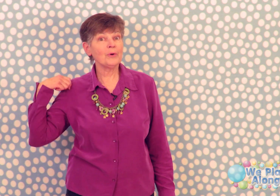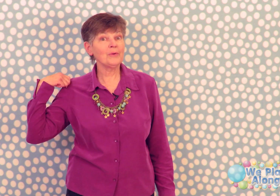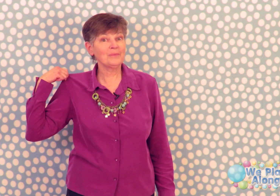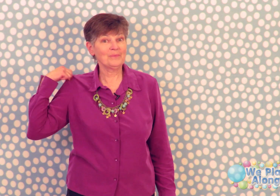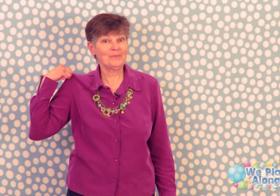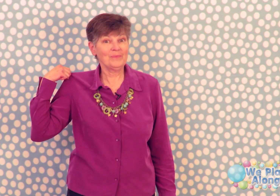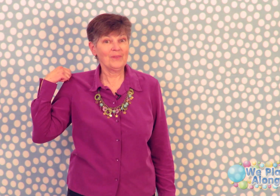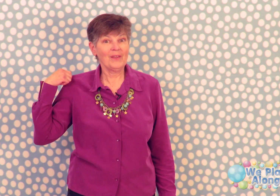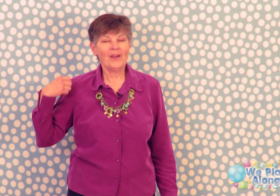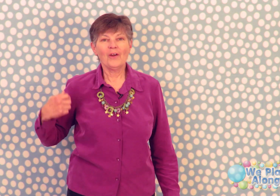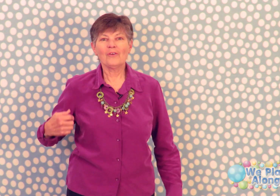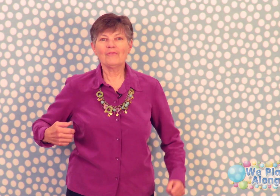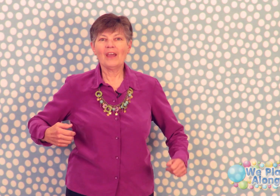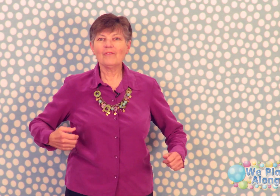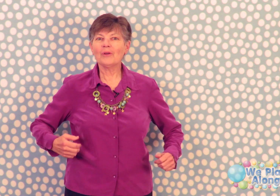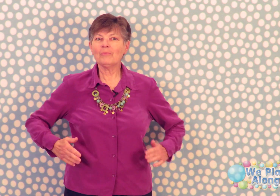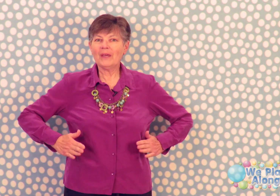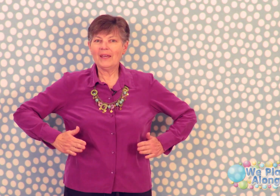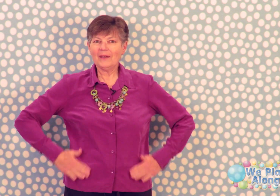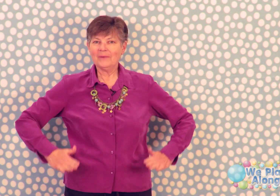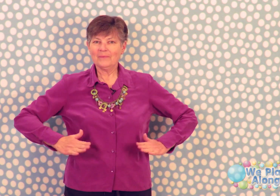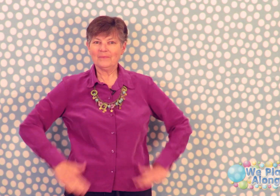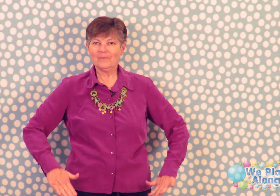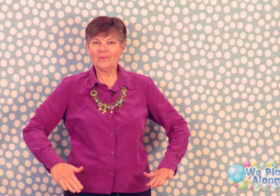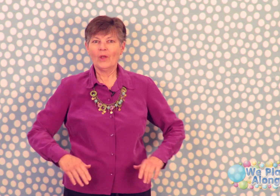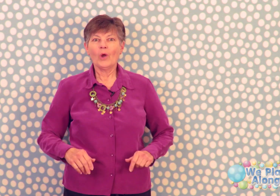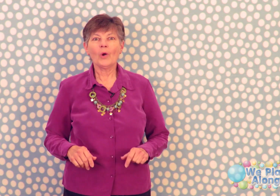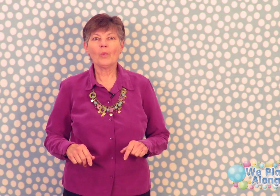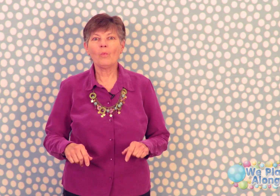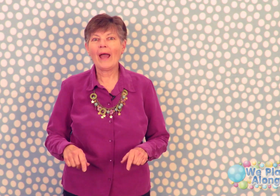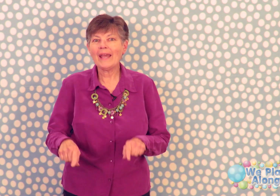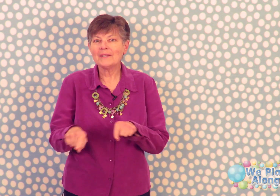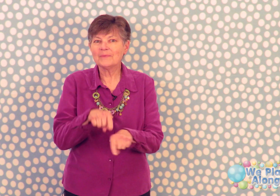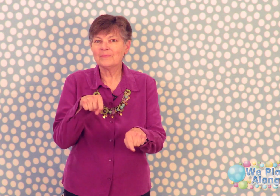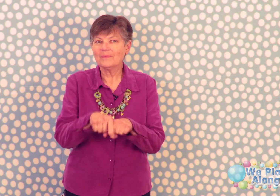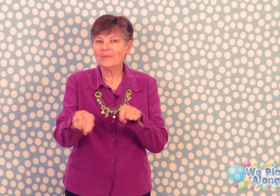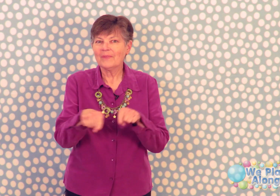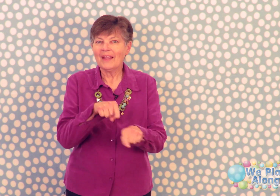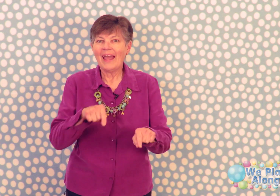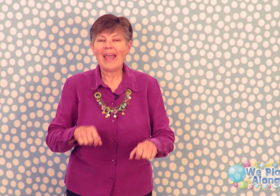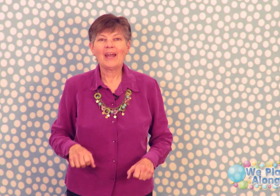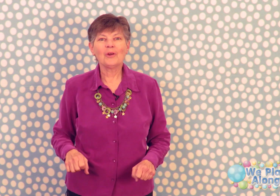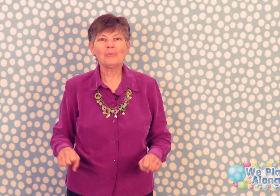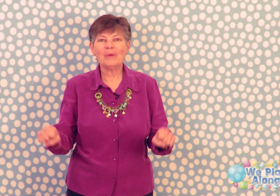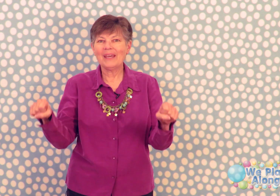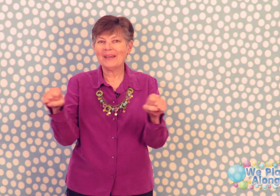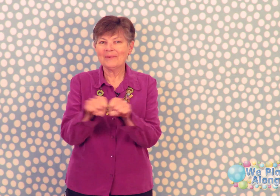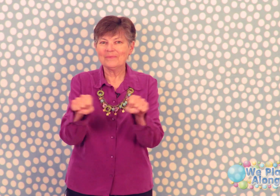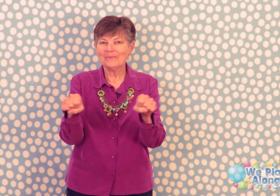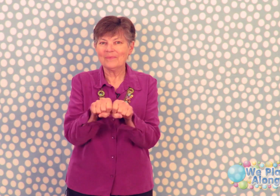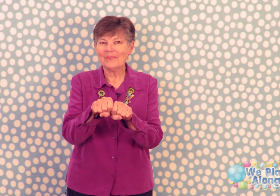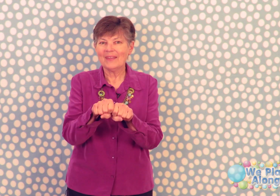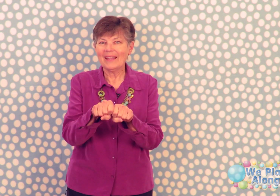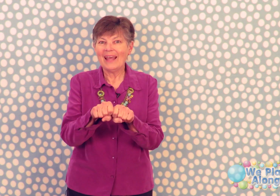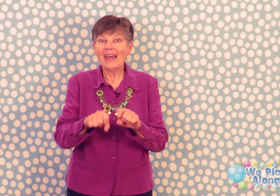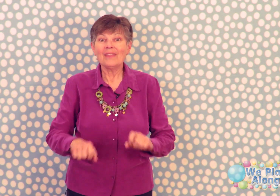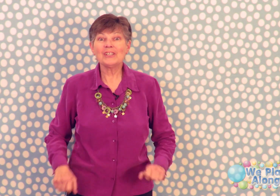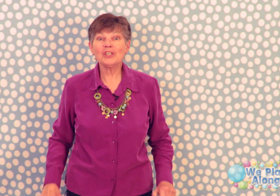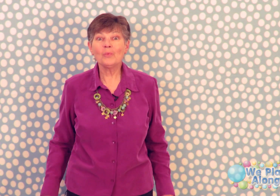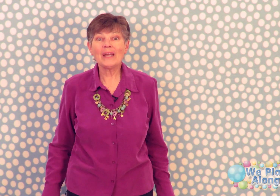purple, her favorite pink, her white, and her pink. Then she went